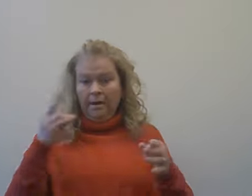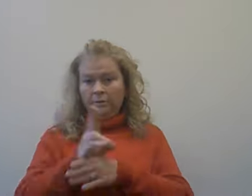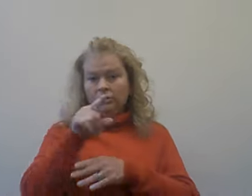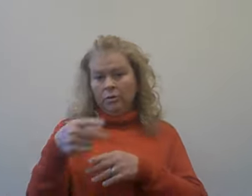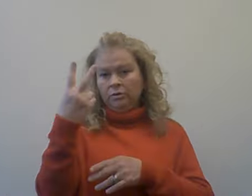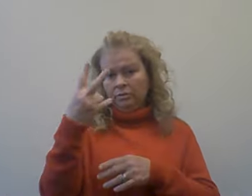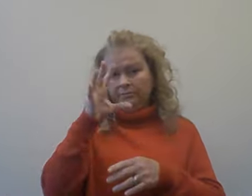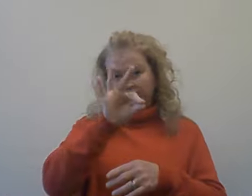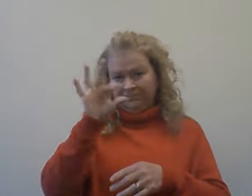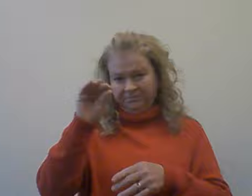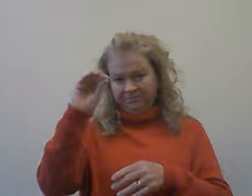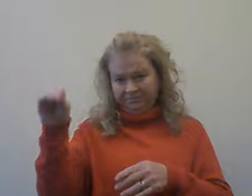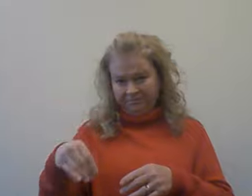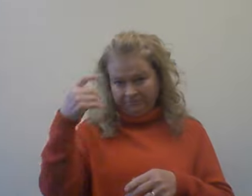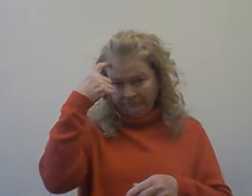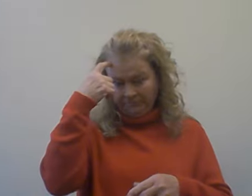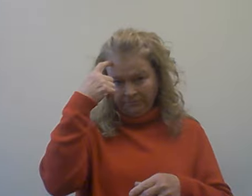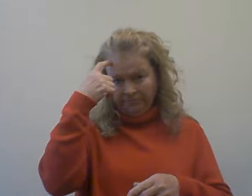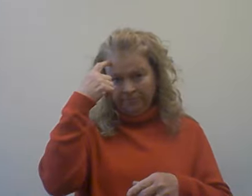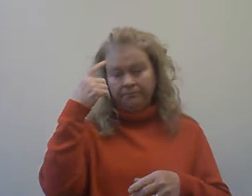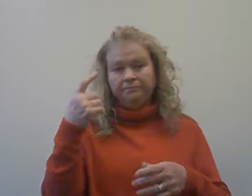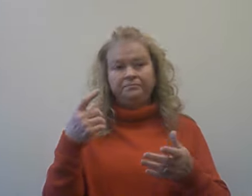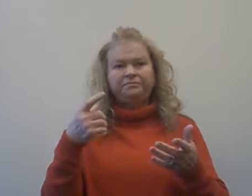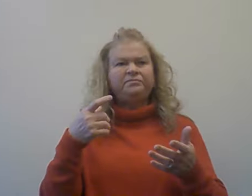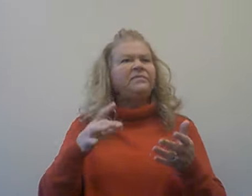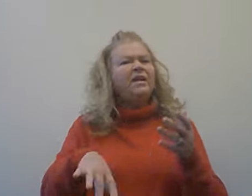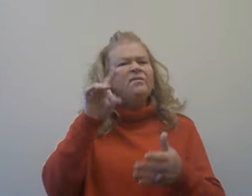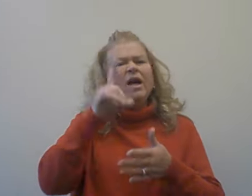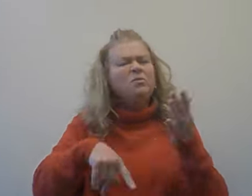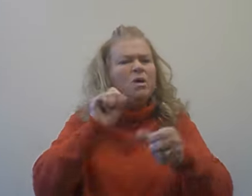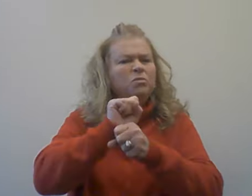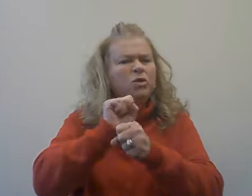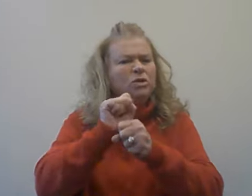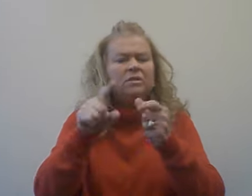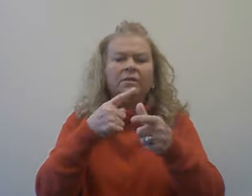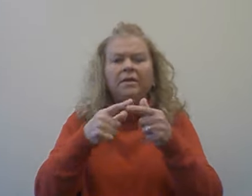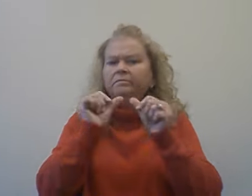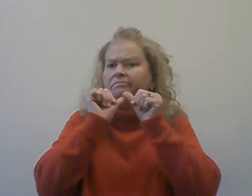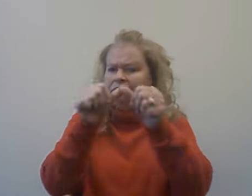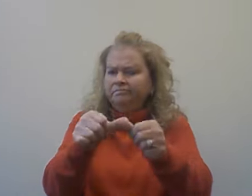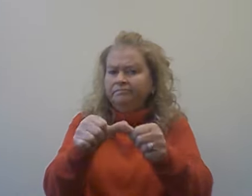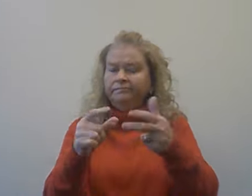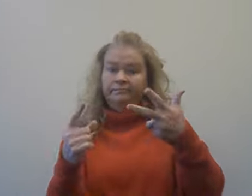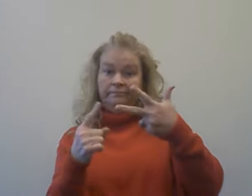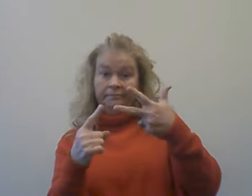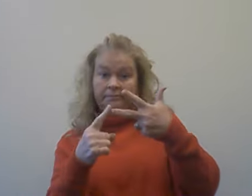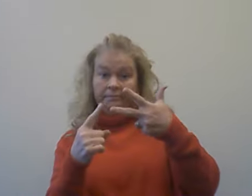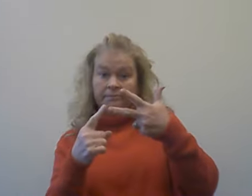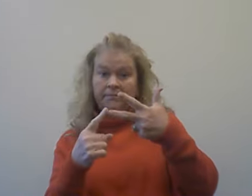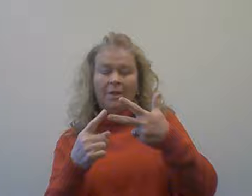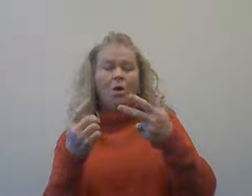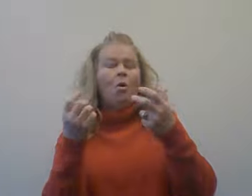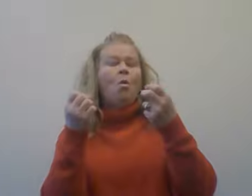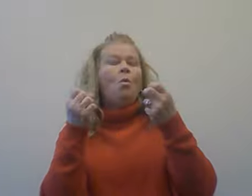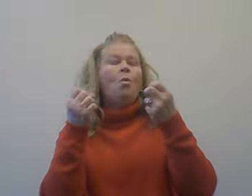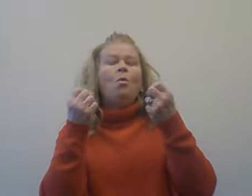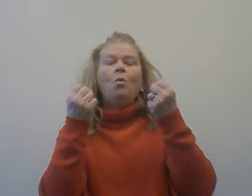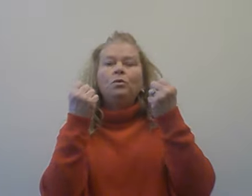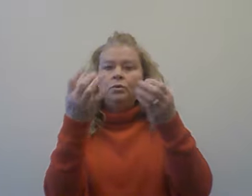I'm sure that's what everybody does. You kind of find what works and stick with it. And three, there are way too many variables to possibly hit everything specific to